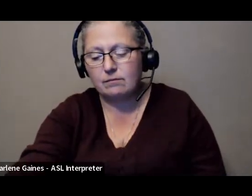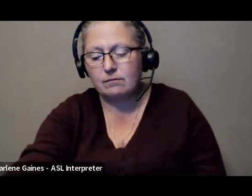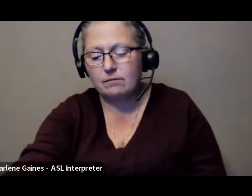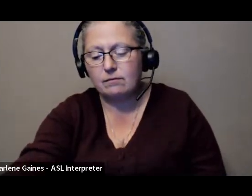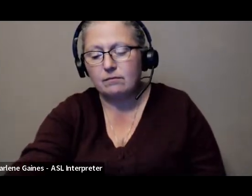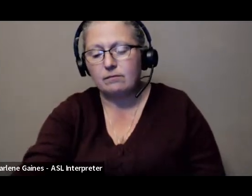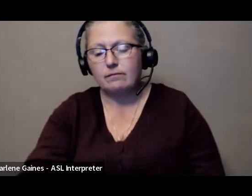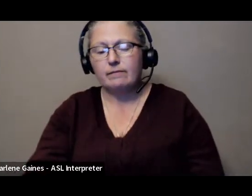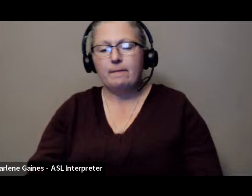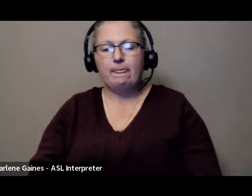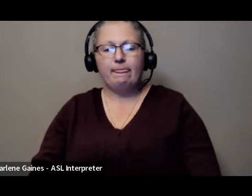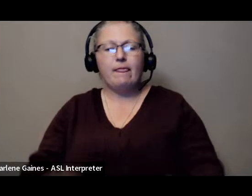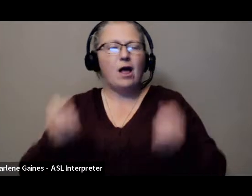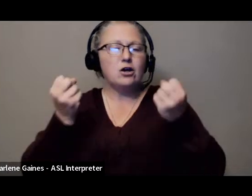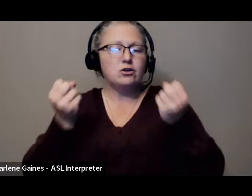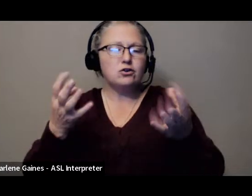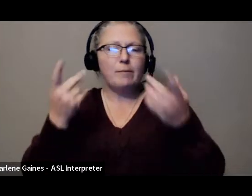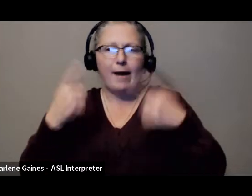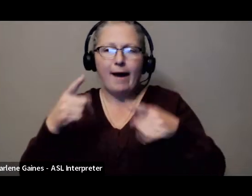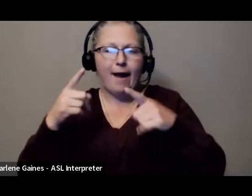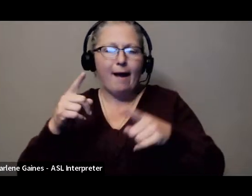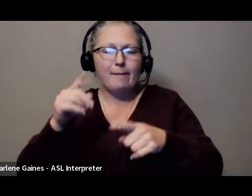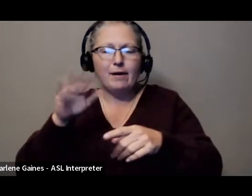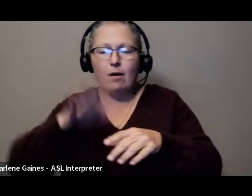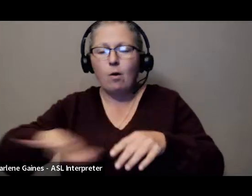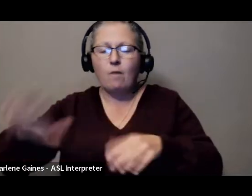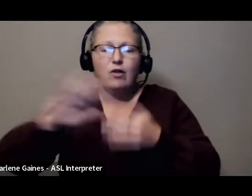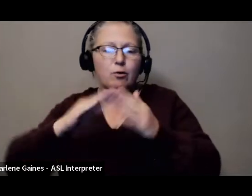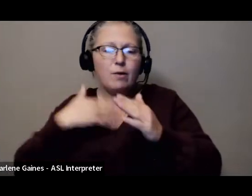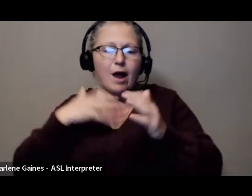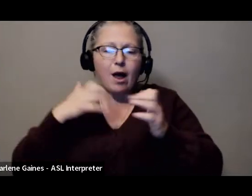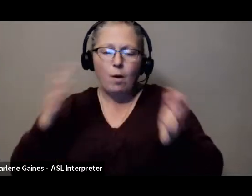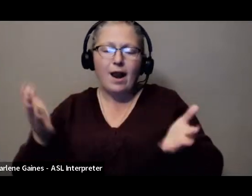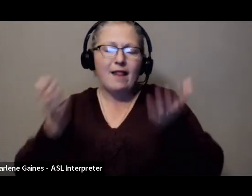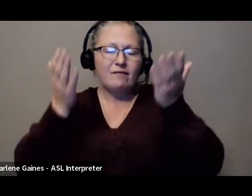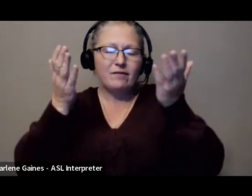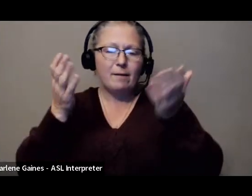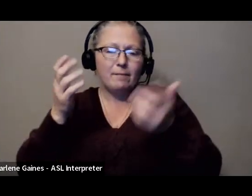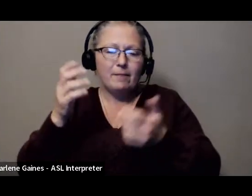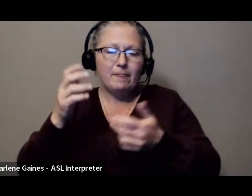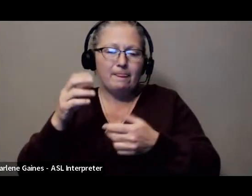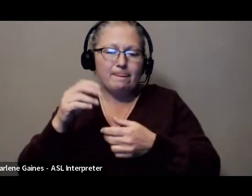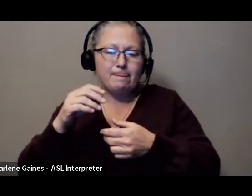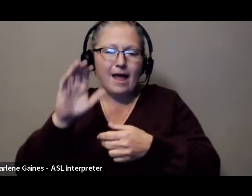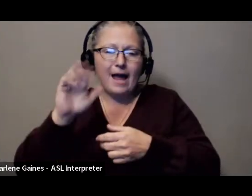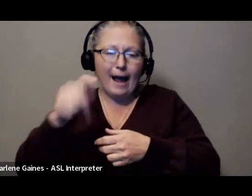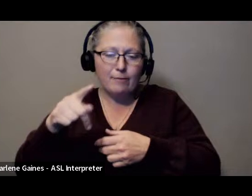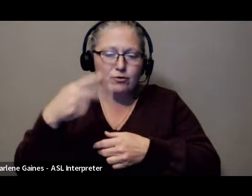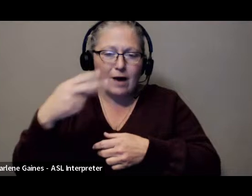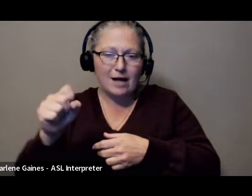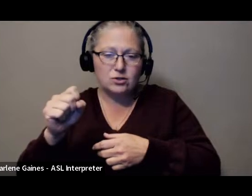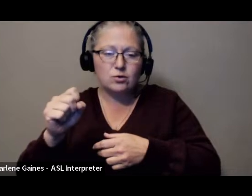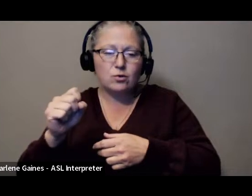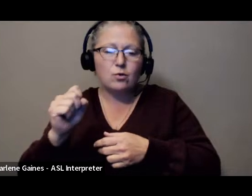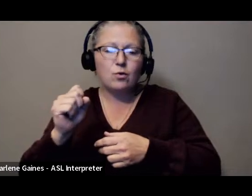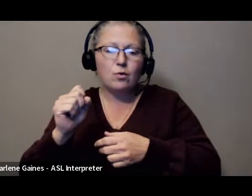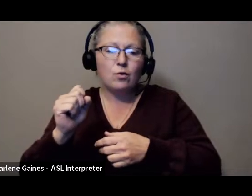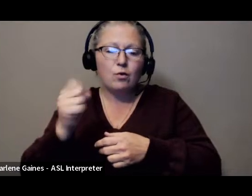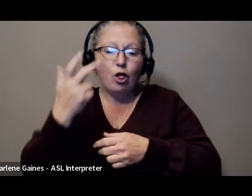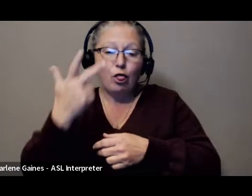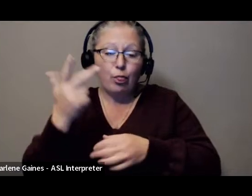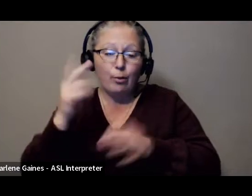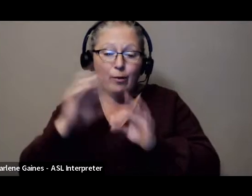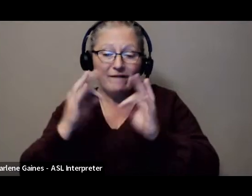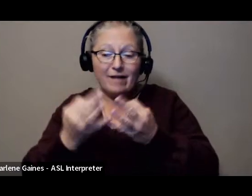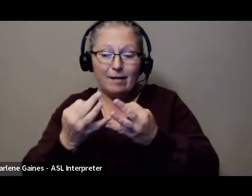Gosh, there's so many things that have been happening around the community. I really want to lift up the Cappuccino High School. There were 3